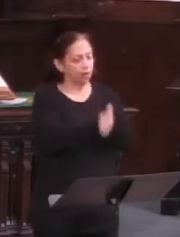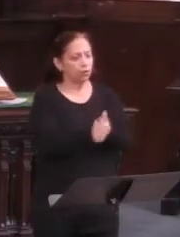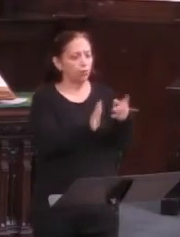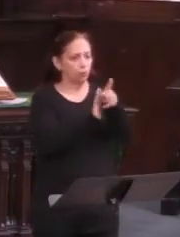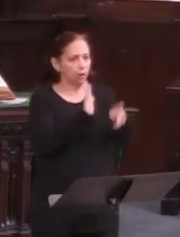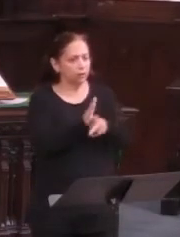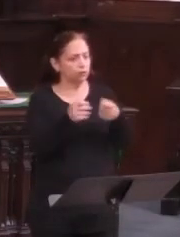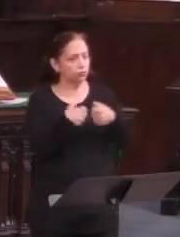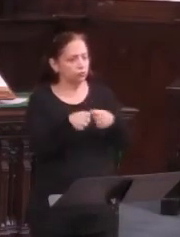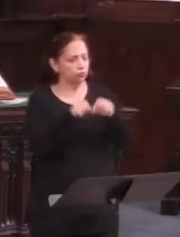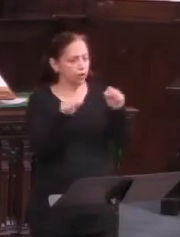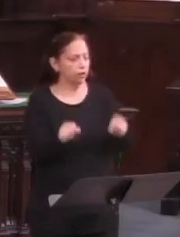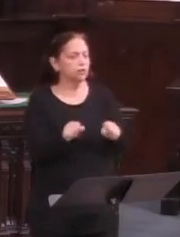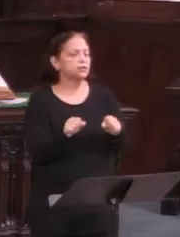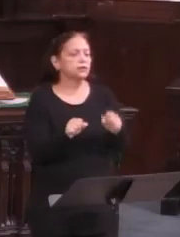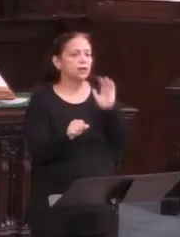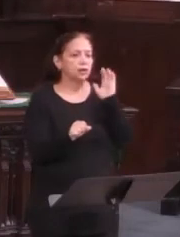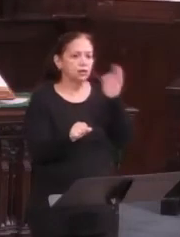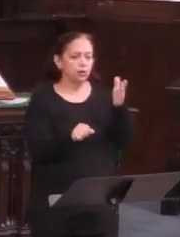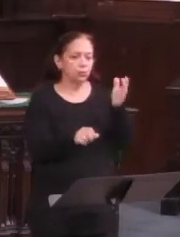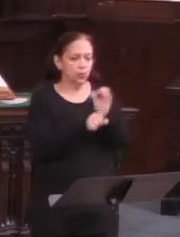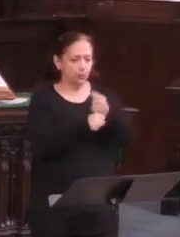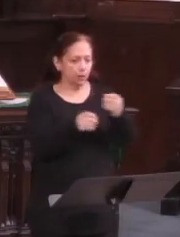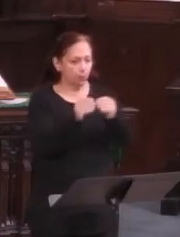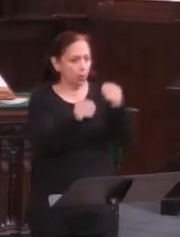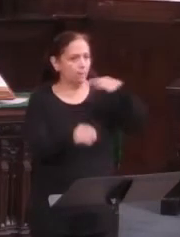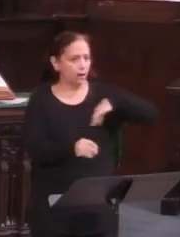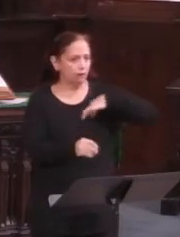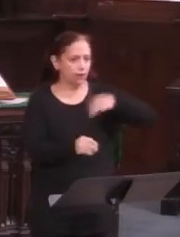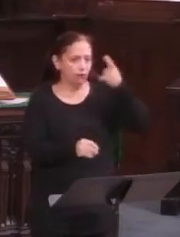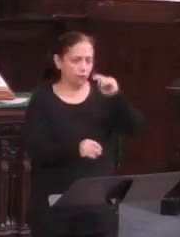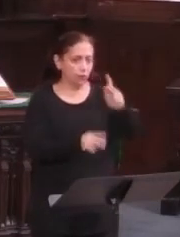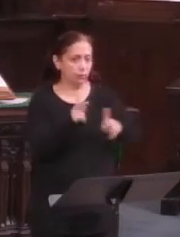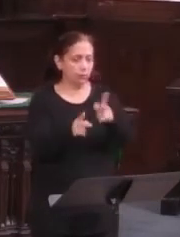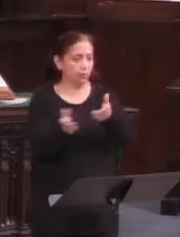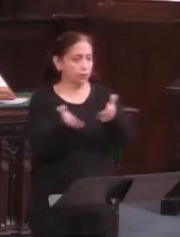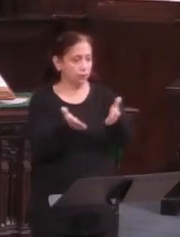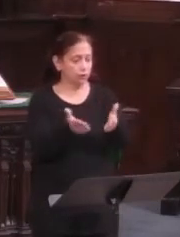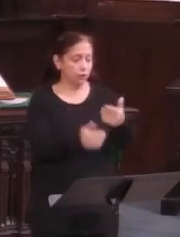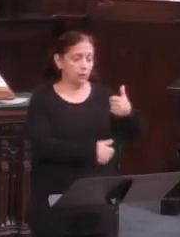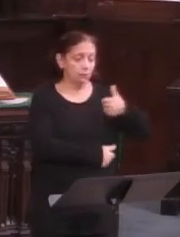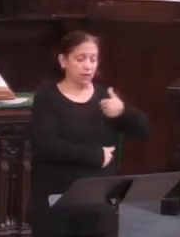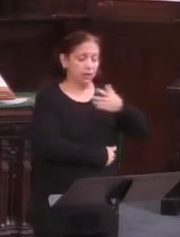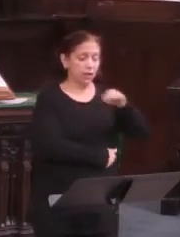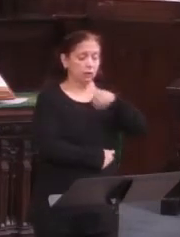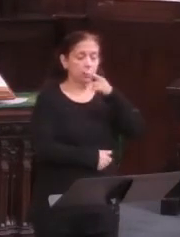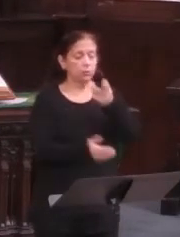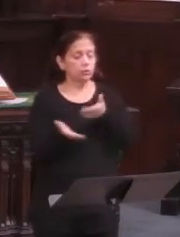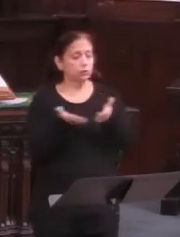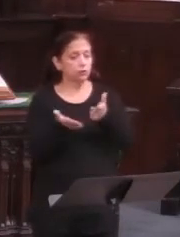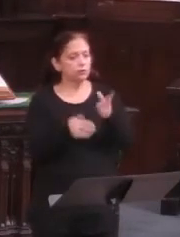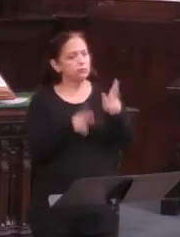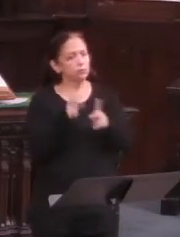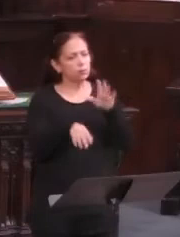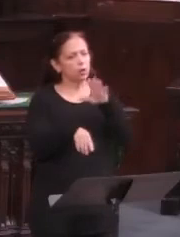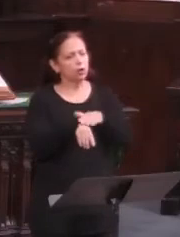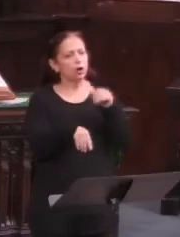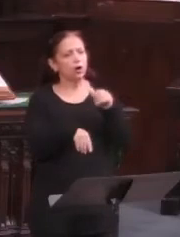benefit for those who they serve. In military and public service, people are called upon to engage